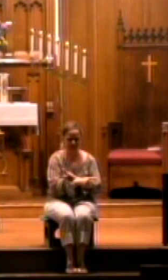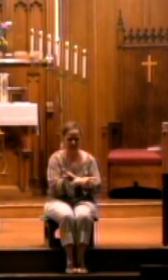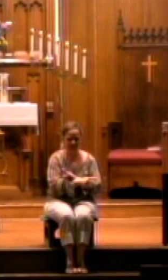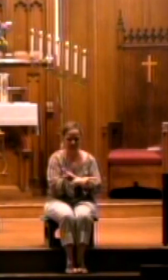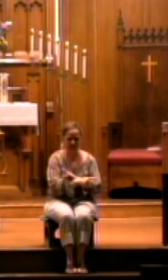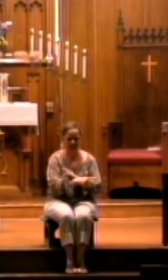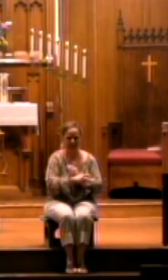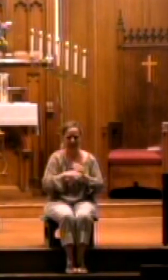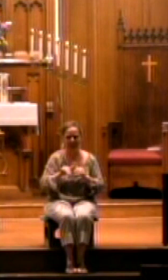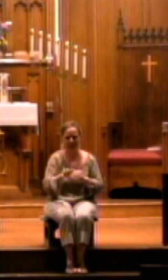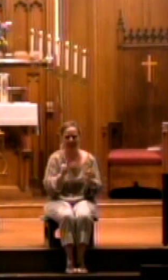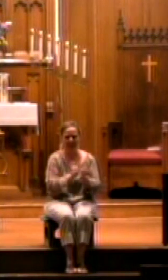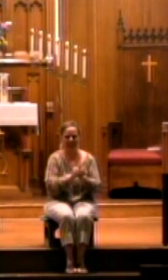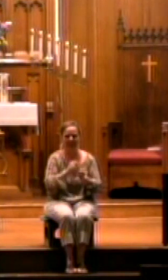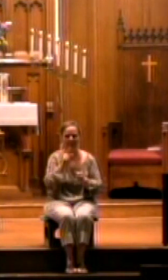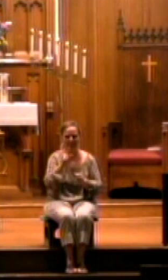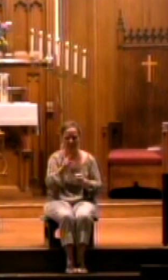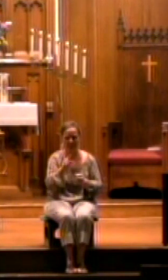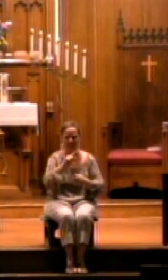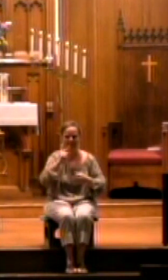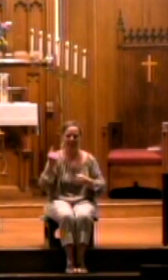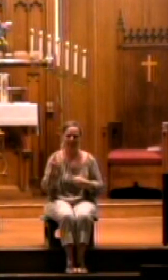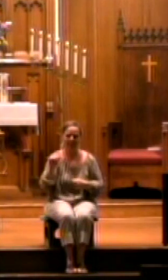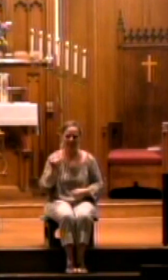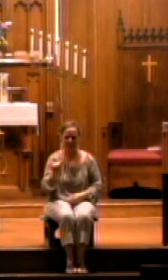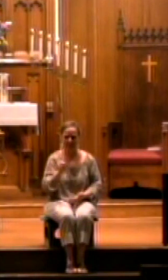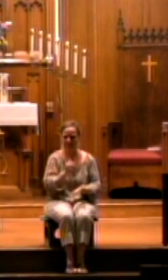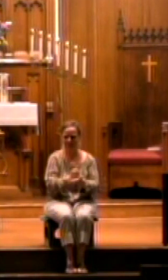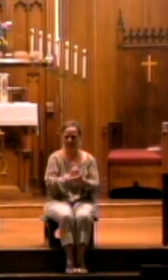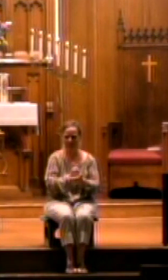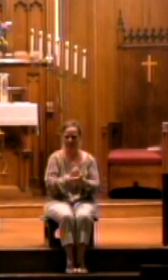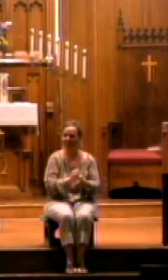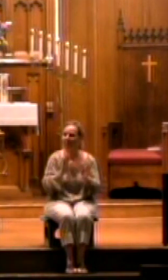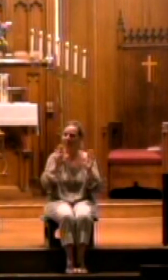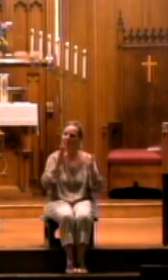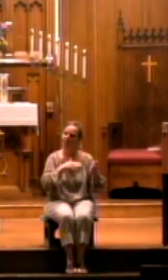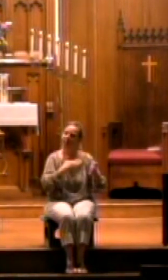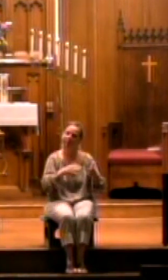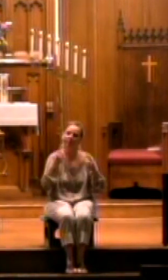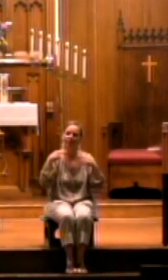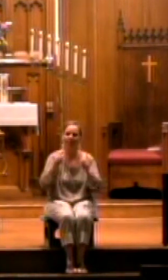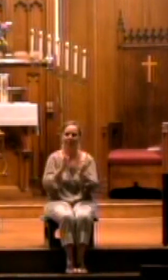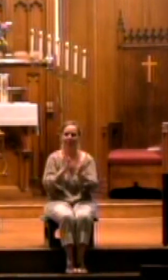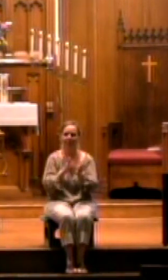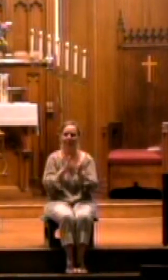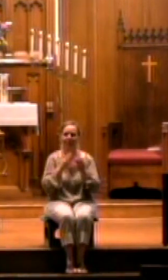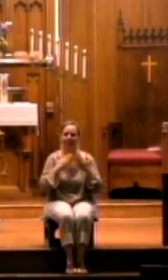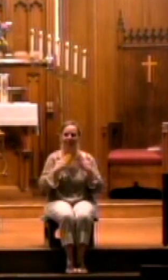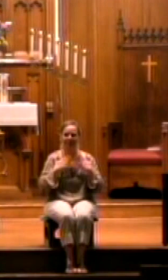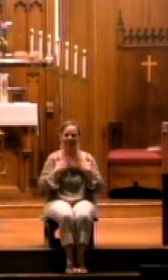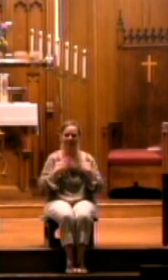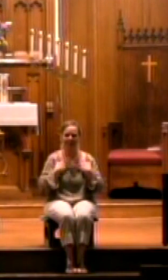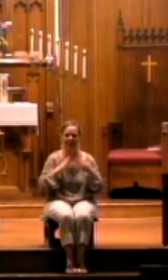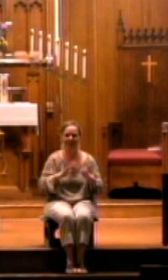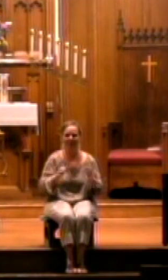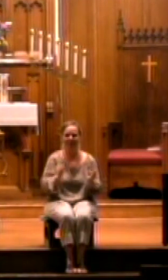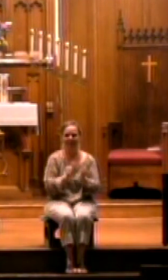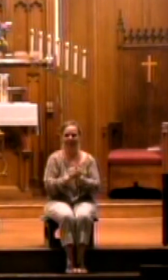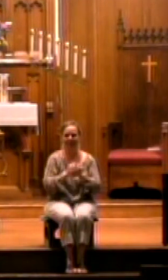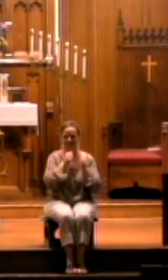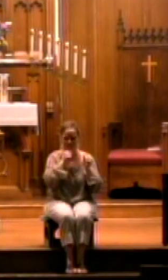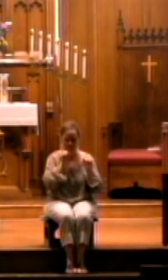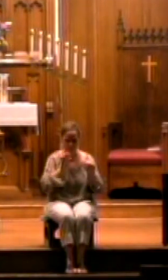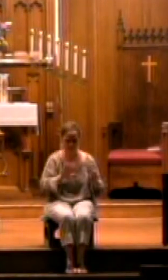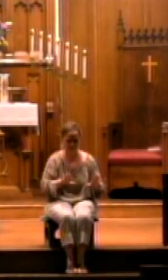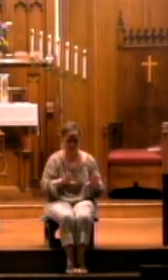and remain with you always. Amen. Amen. Wonderful song we are to sing, Go My Children with My Blessing, hymn number